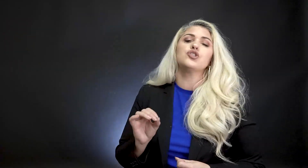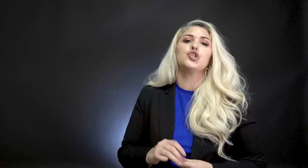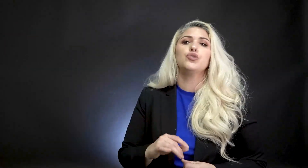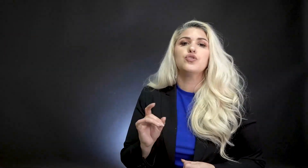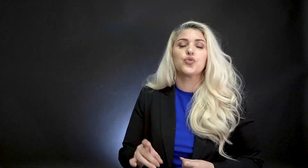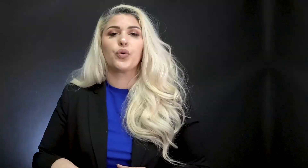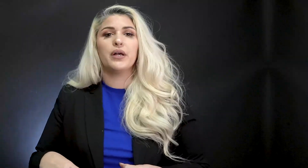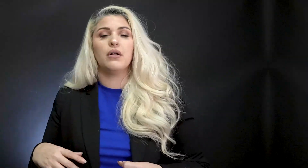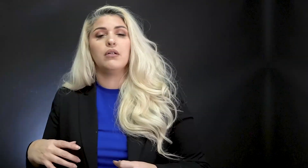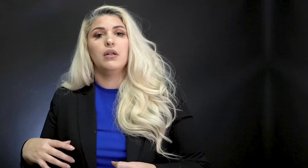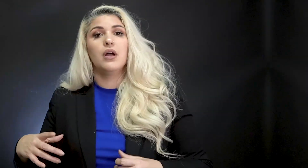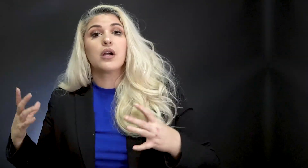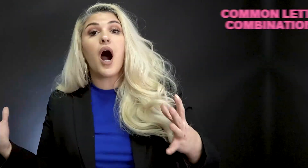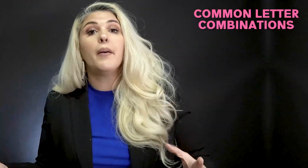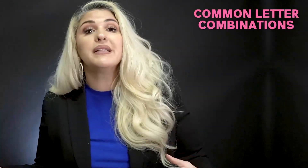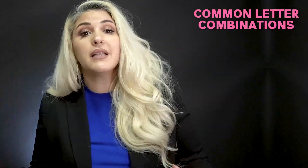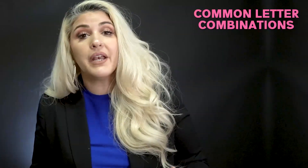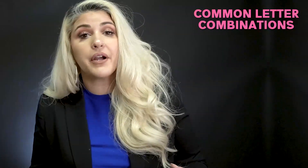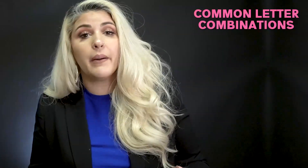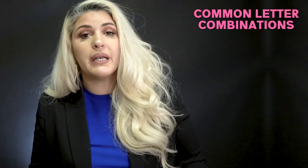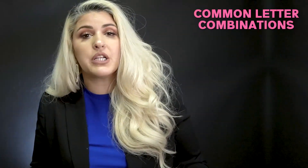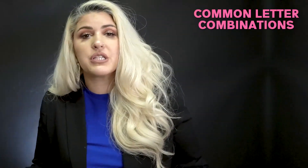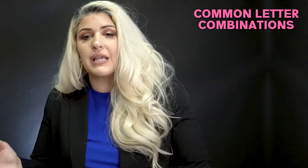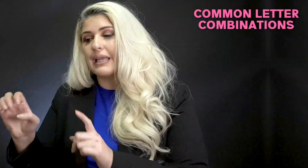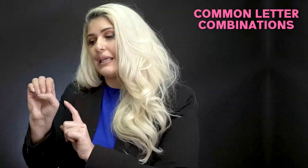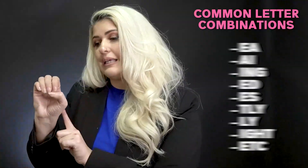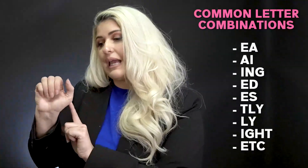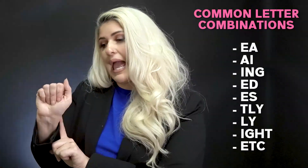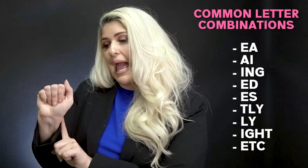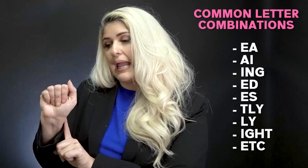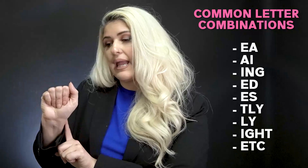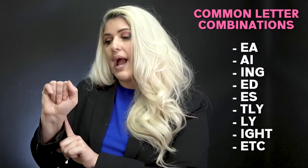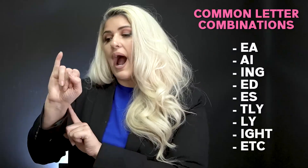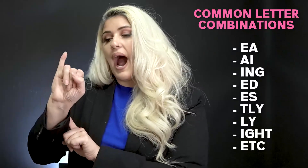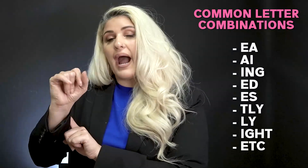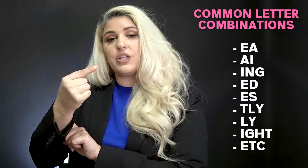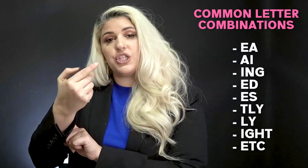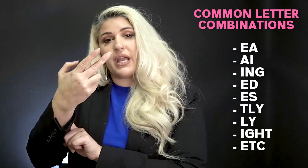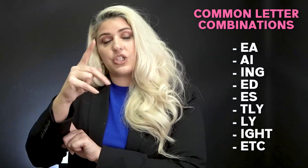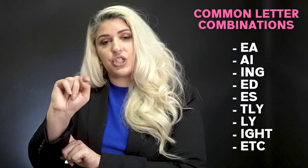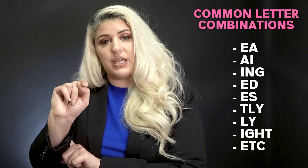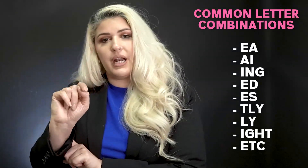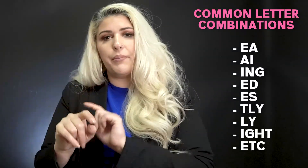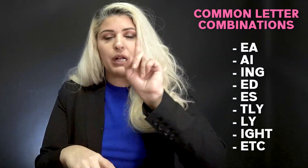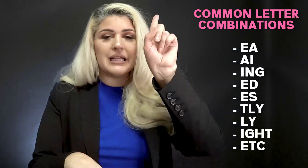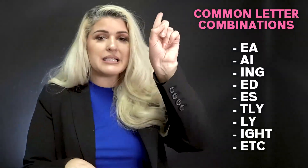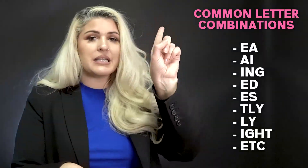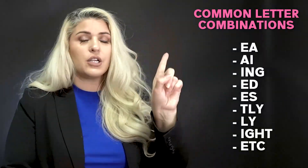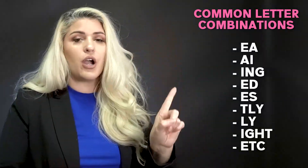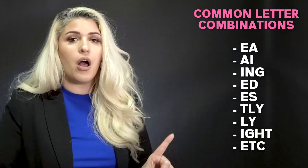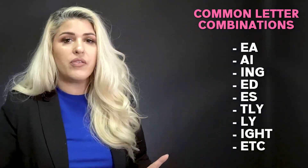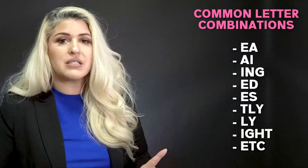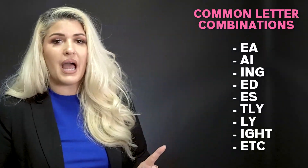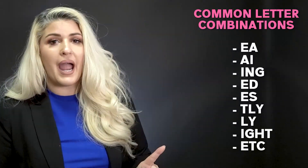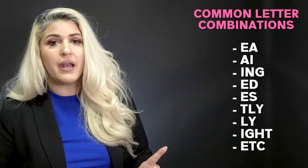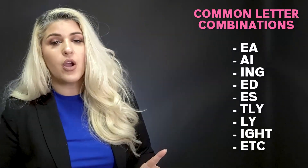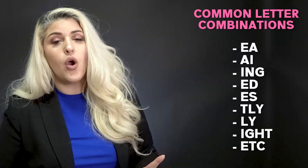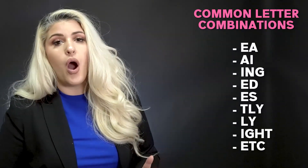to drill common letter combinations like E-A, I-G-H-T. And I'll put a list here on the side